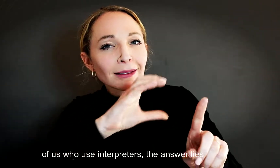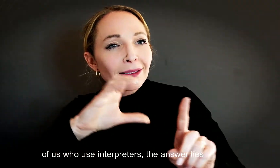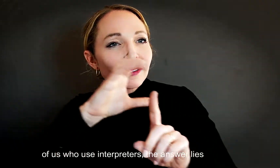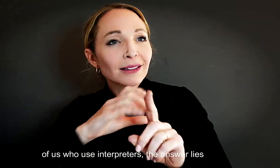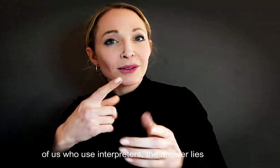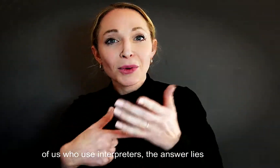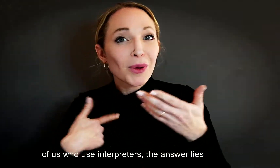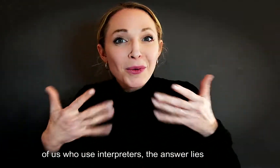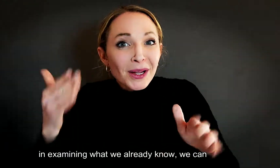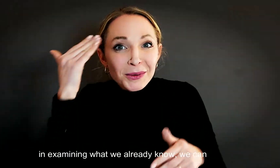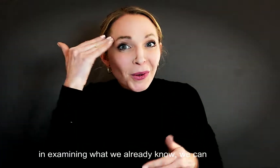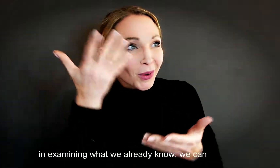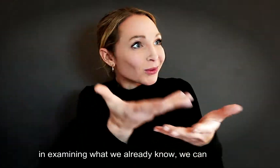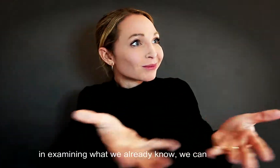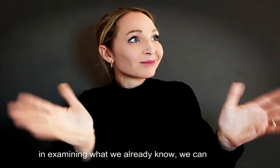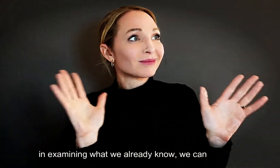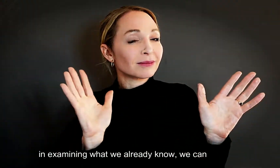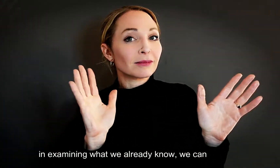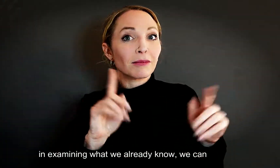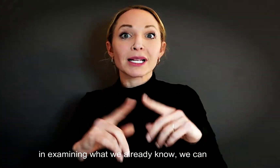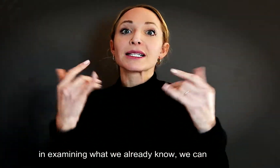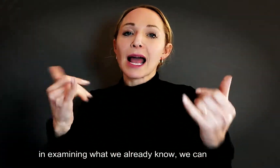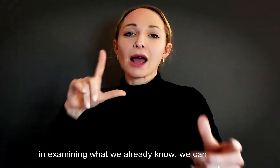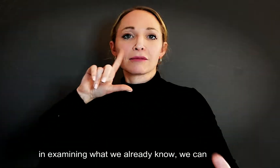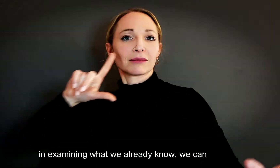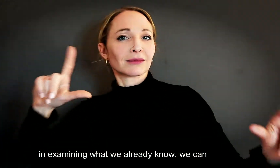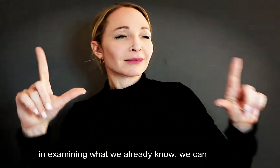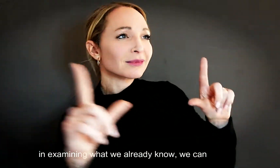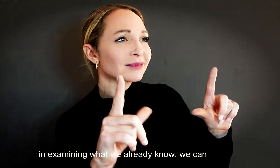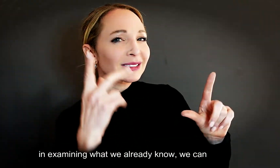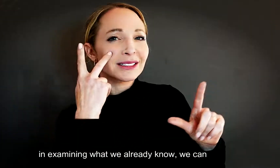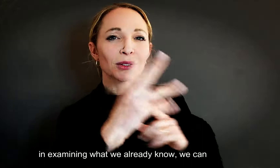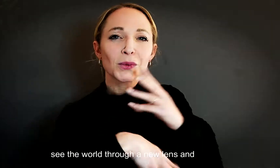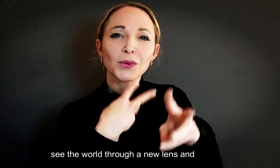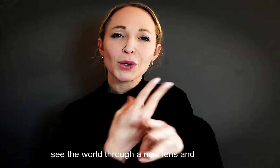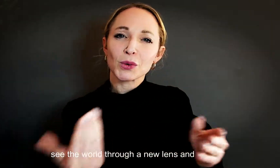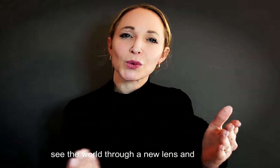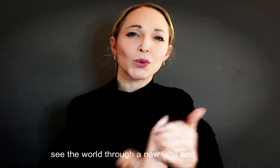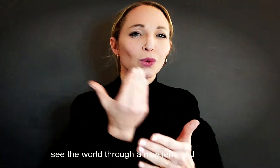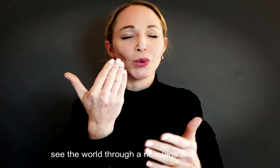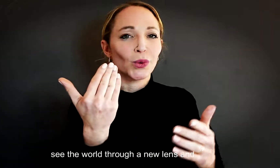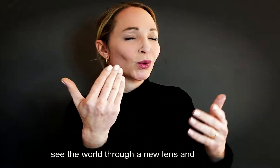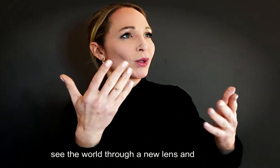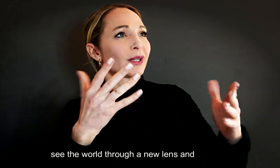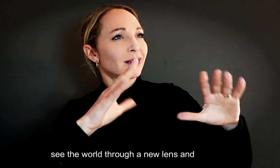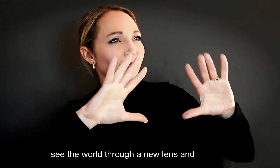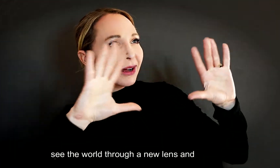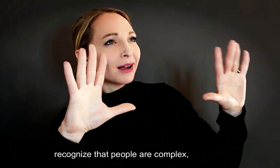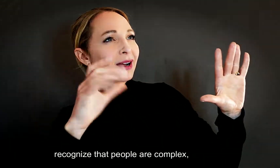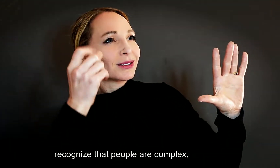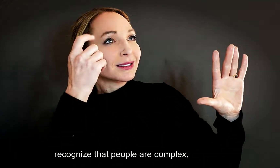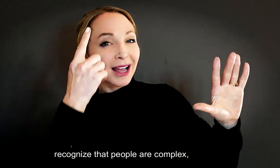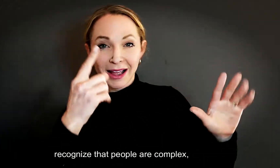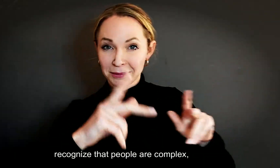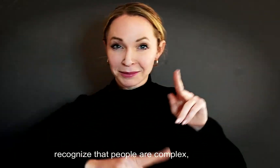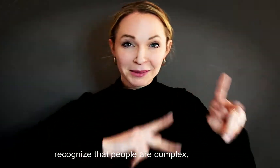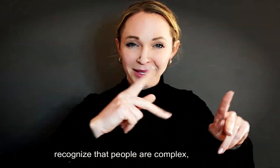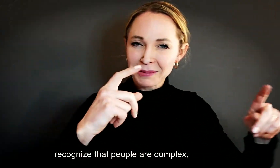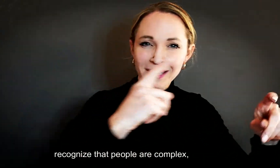the answer lies in examining what we already know. We can see the world through a new lens and recognize that people are